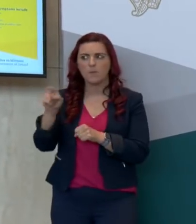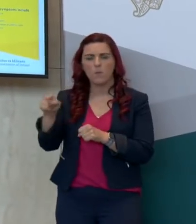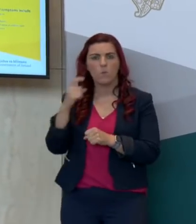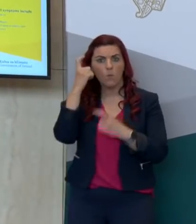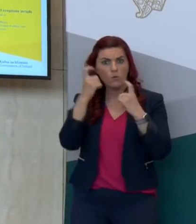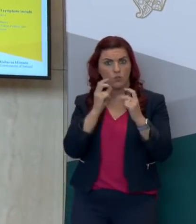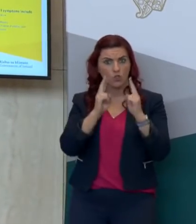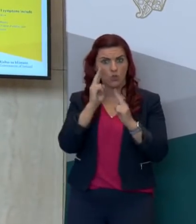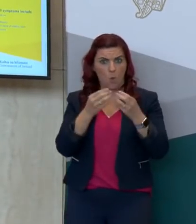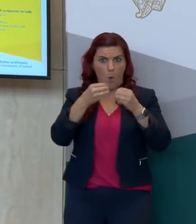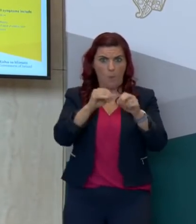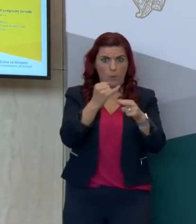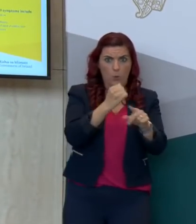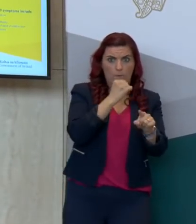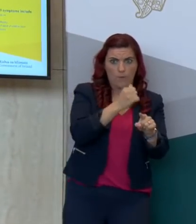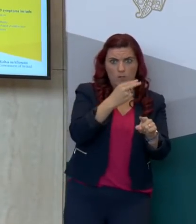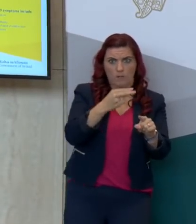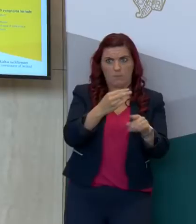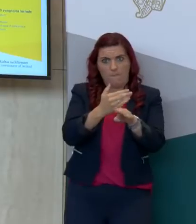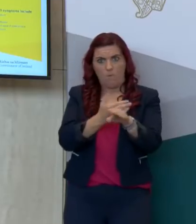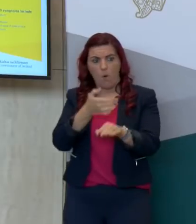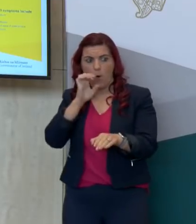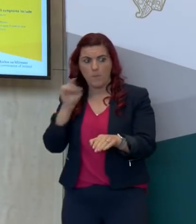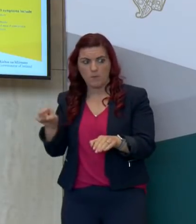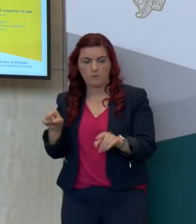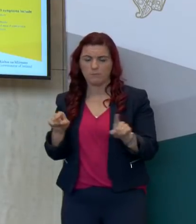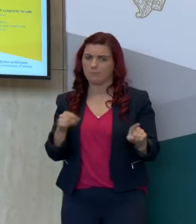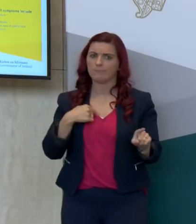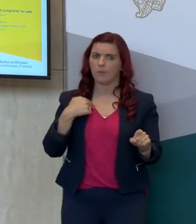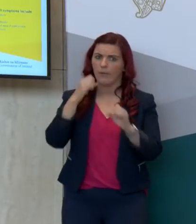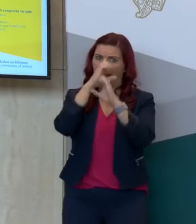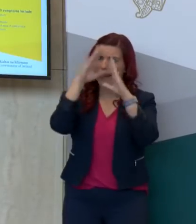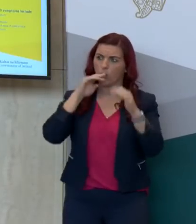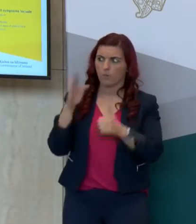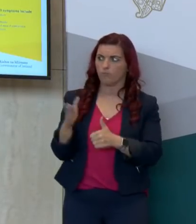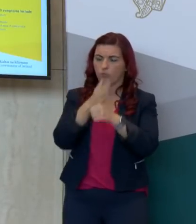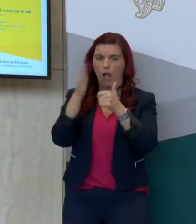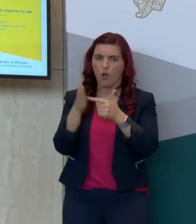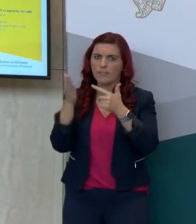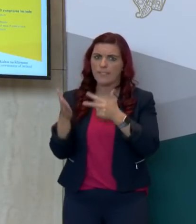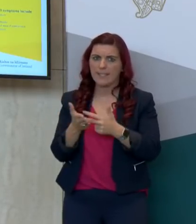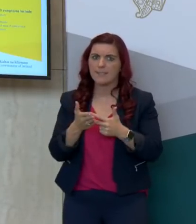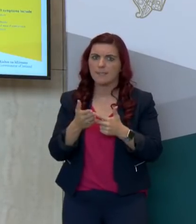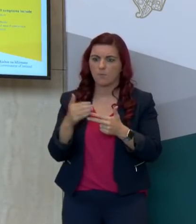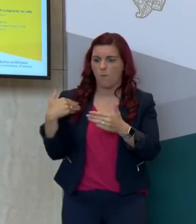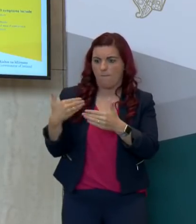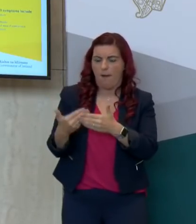before pubs? So we've been very clear about our priorities.